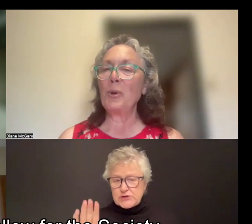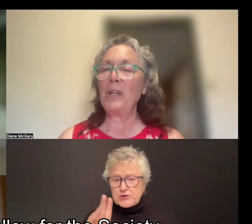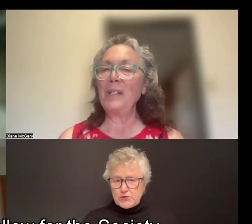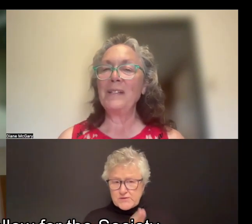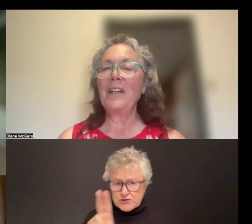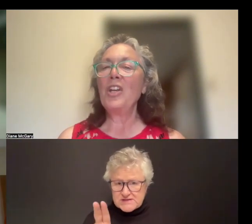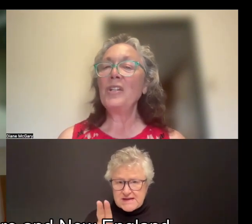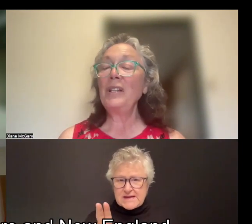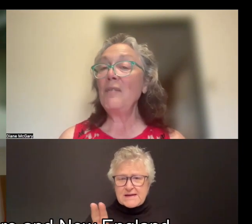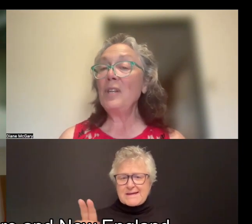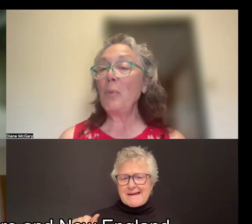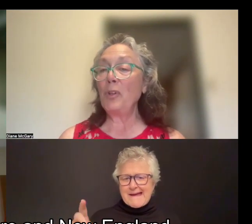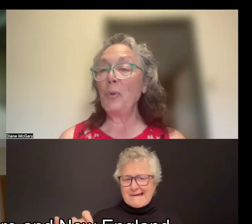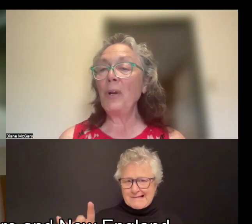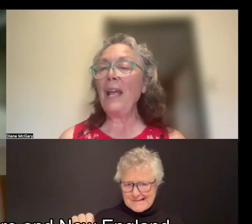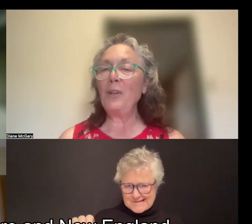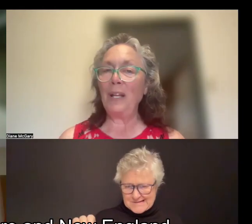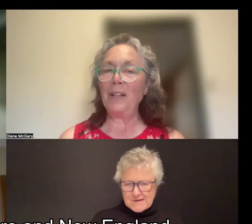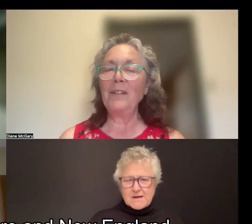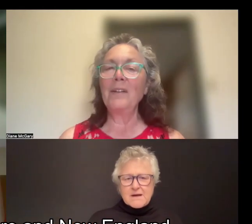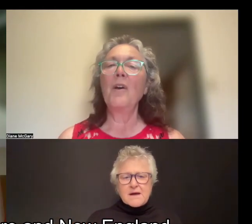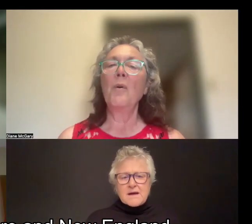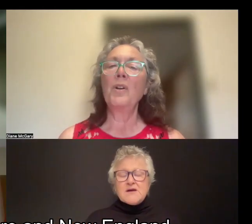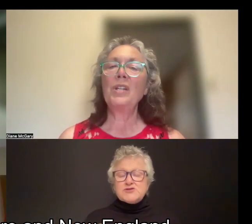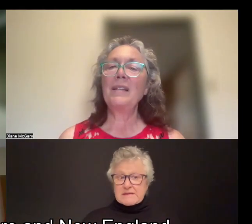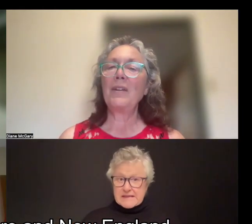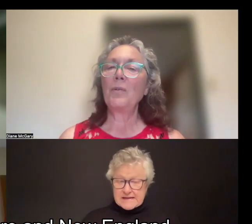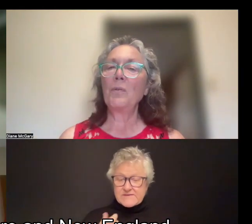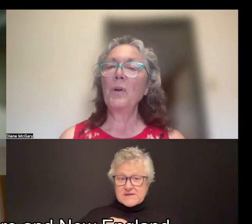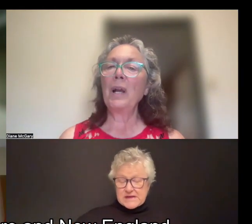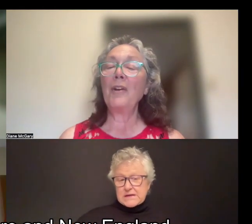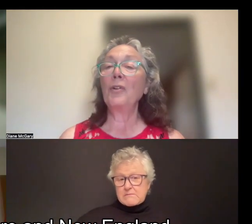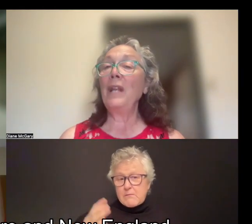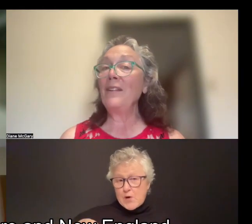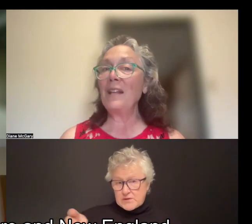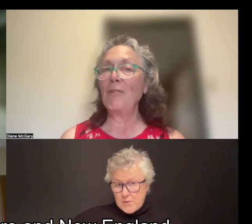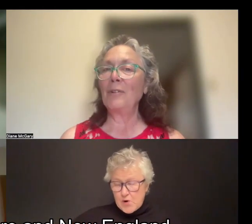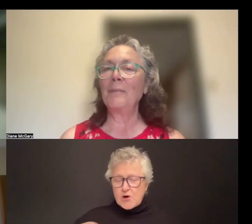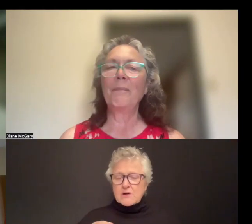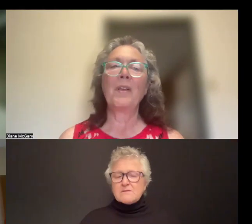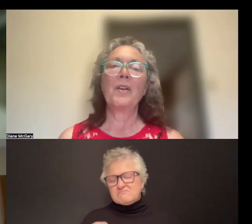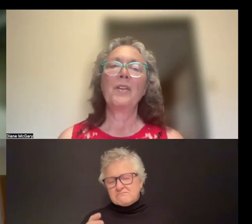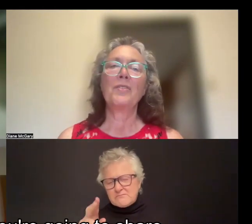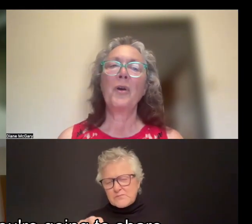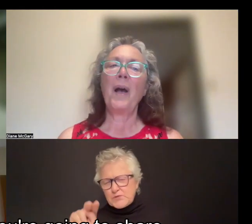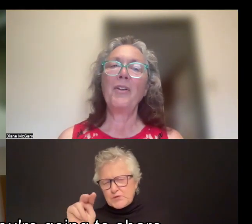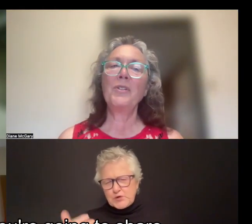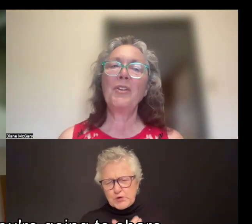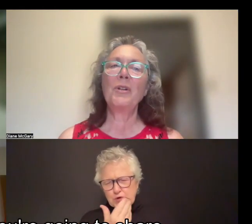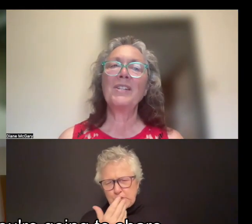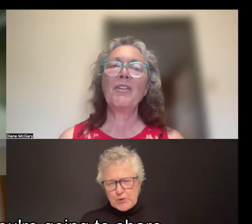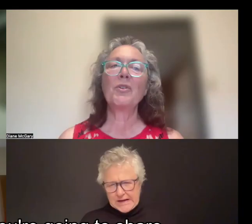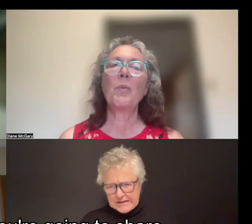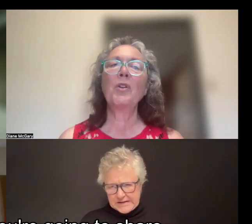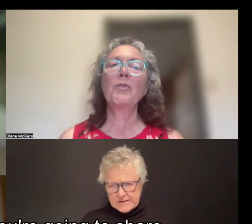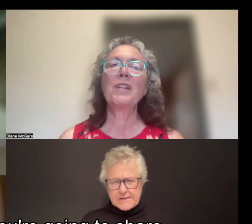American Historians. She lives in Baltimore and New England, where she is at her work on her next novel. So I understand